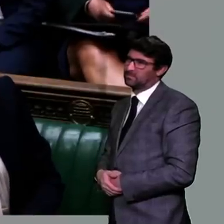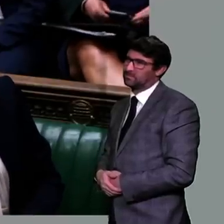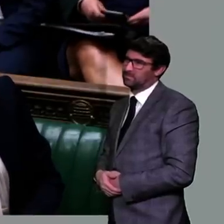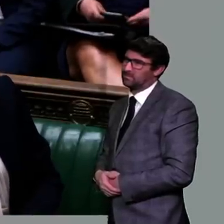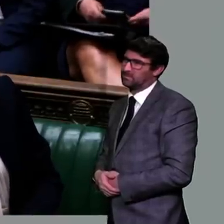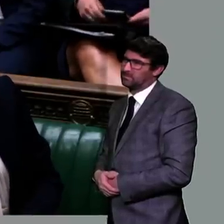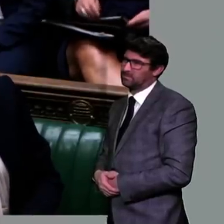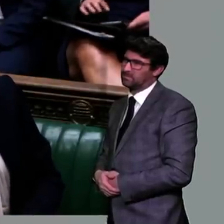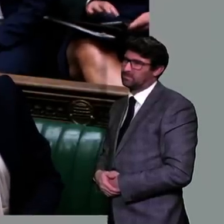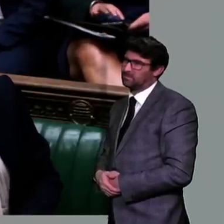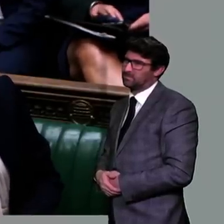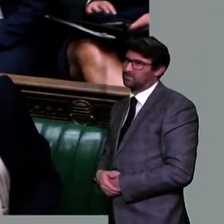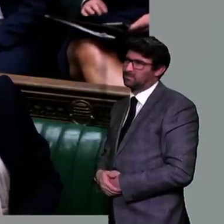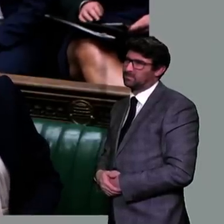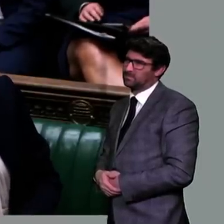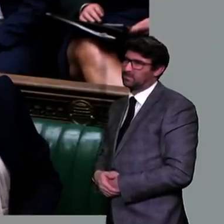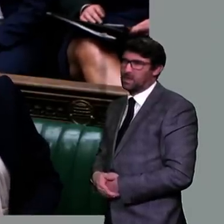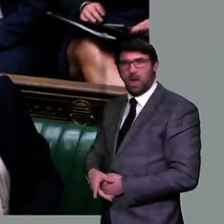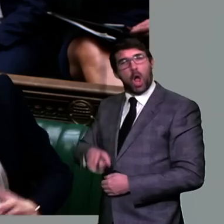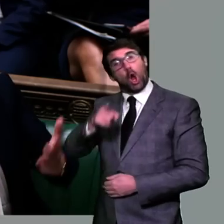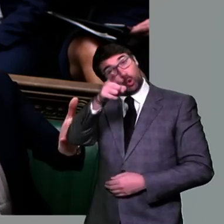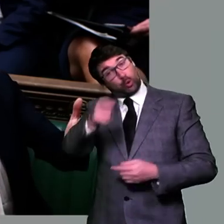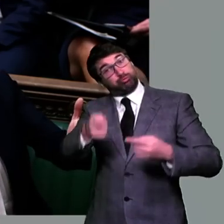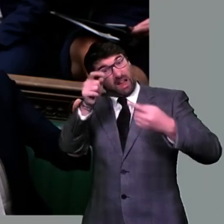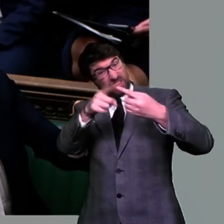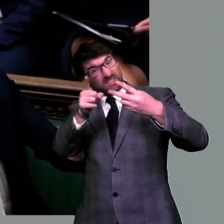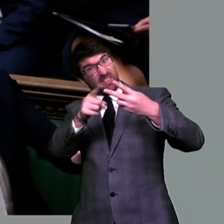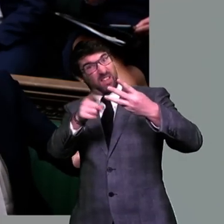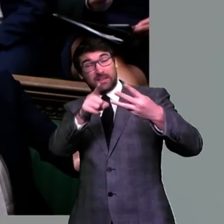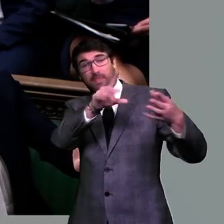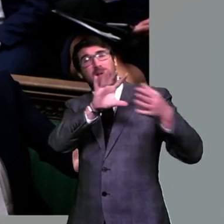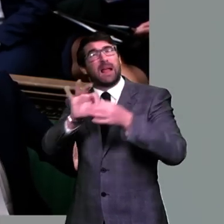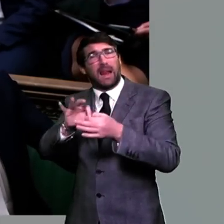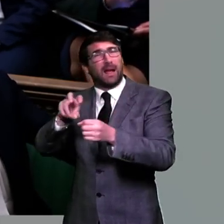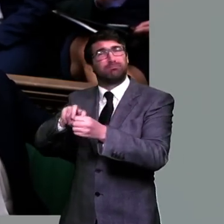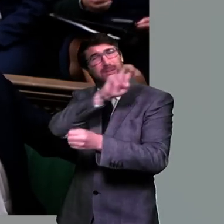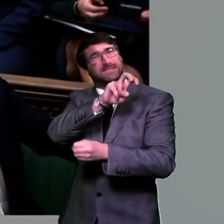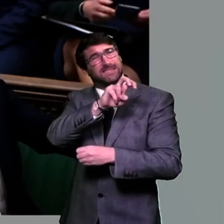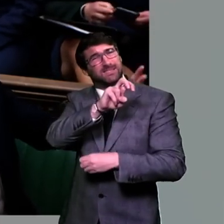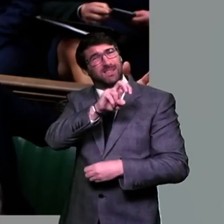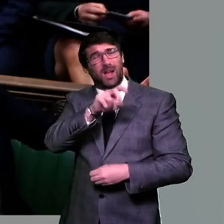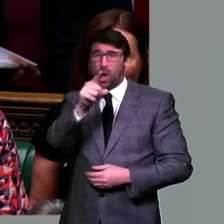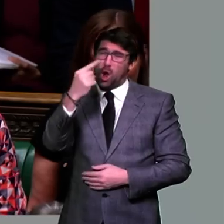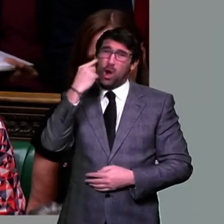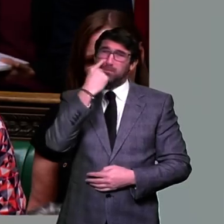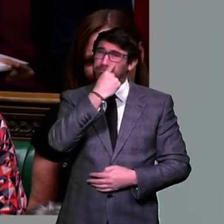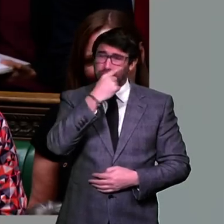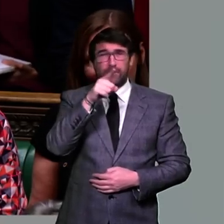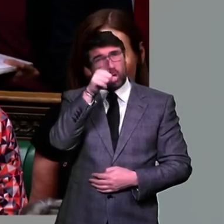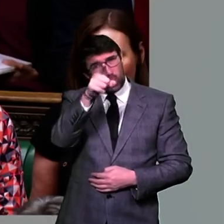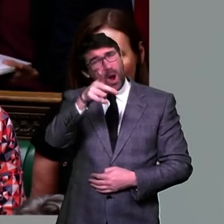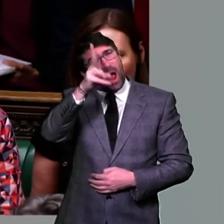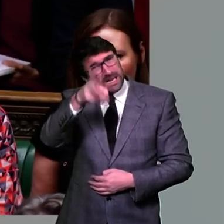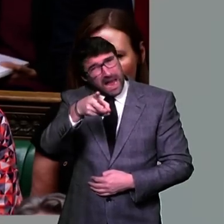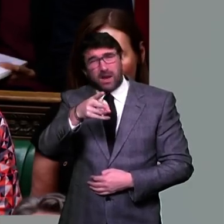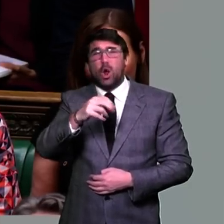British public's decision to leave the European Union in 2016. Isn't it